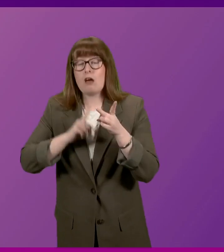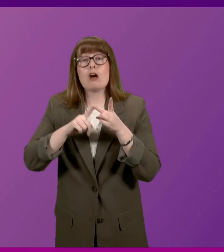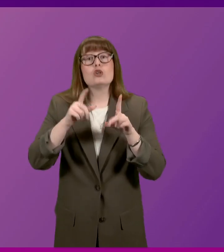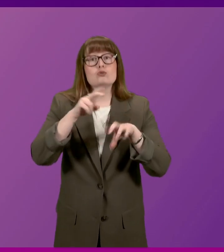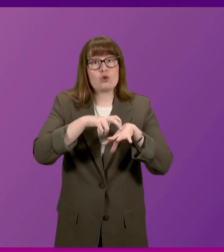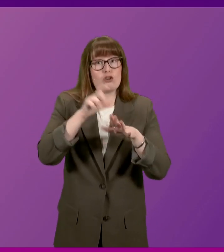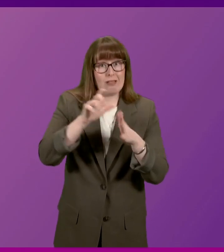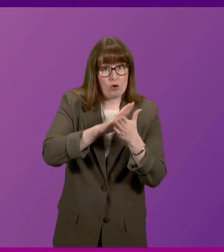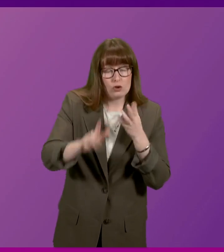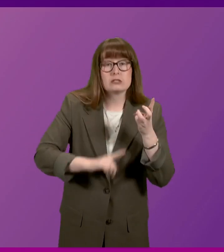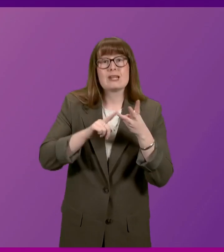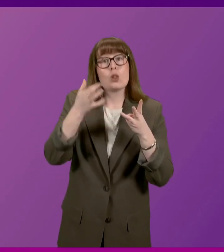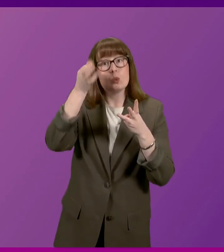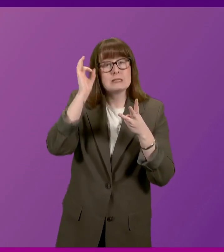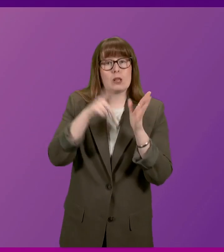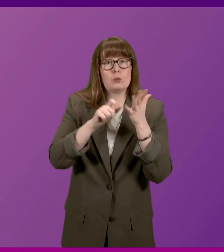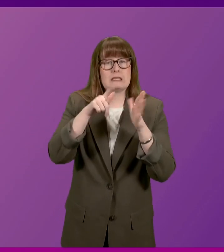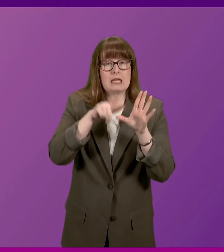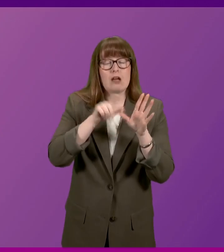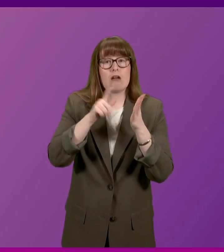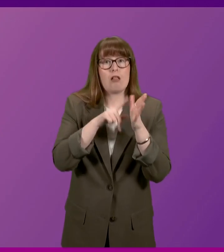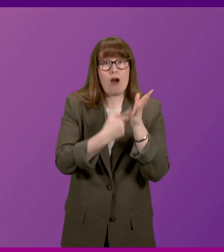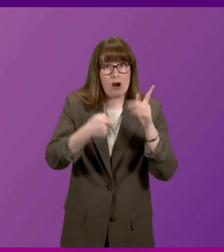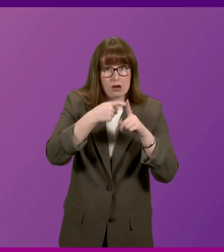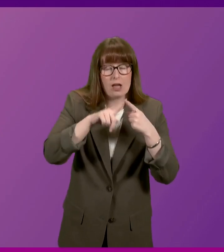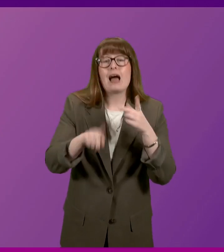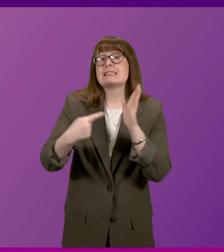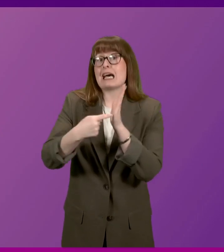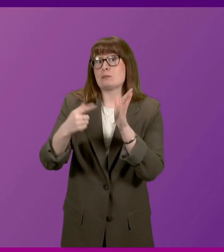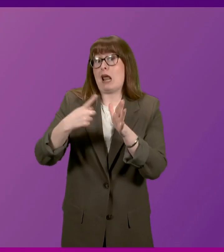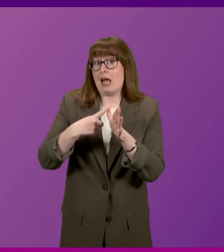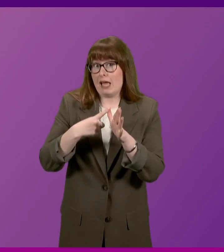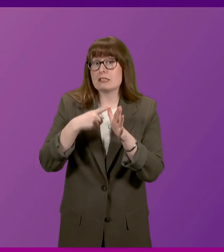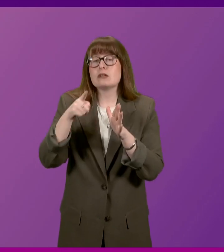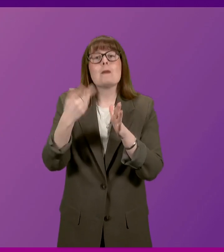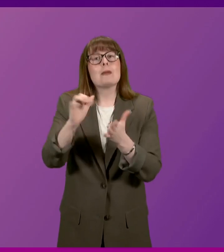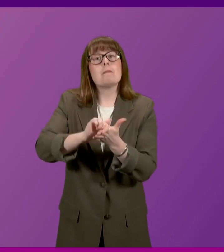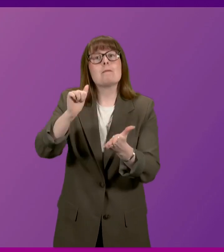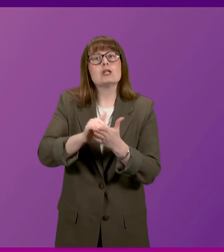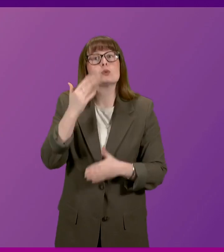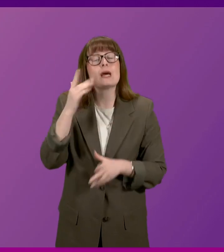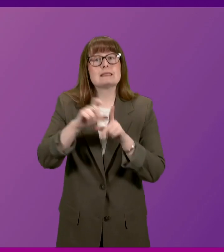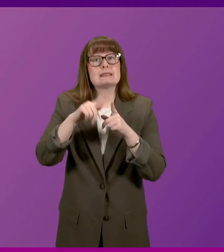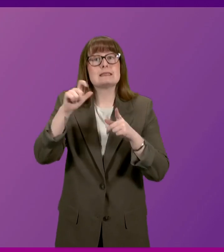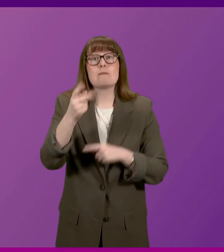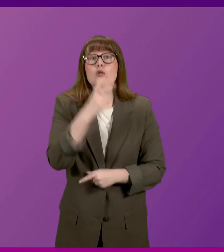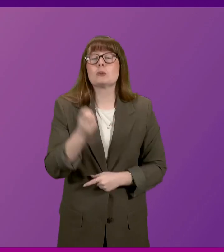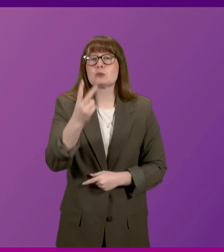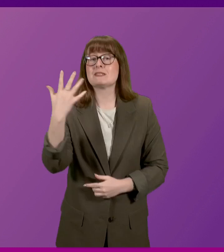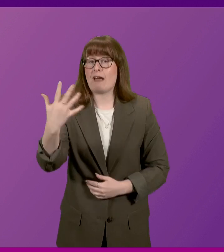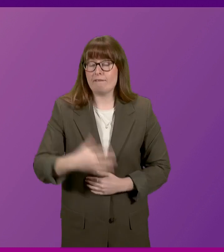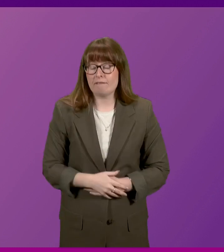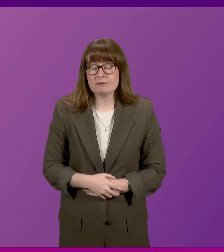Houghton, Lucy Clark and Tasnin Ahed, which was published in December